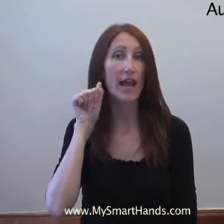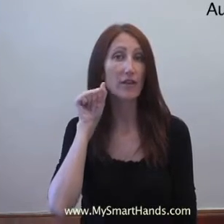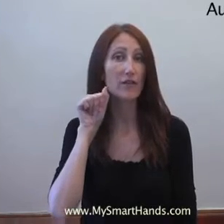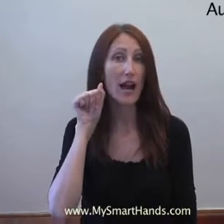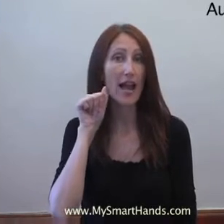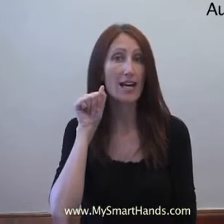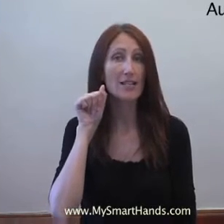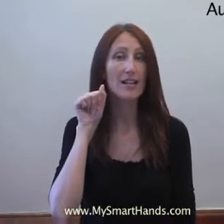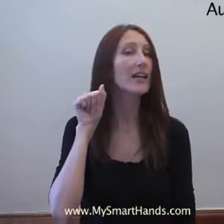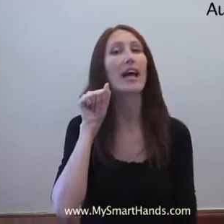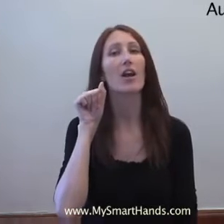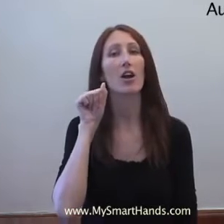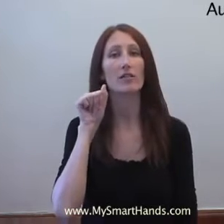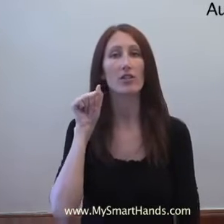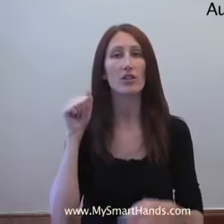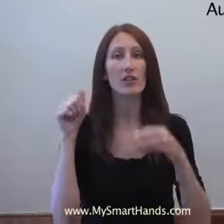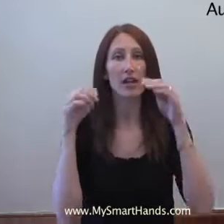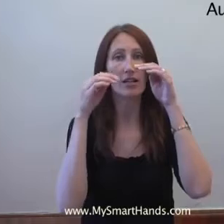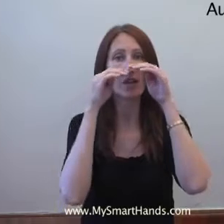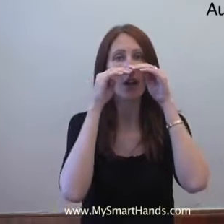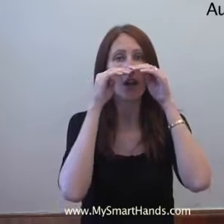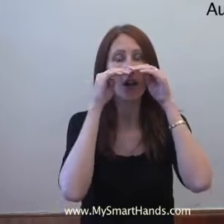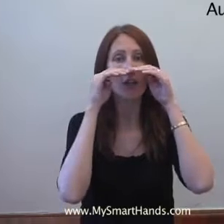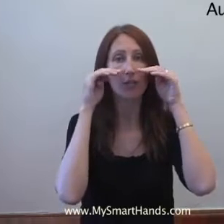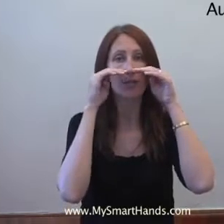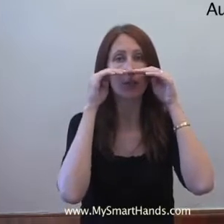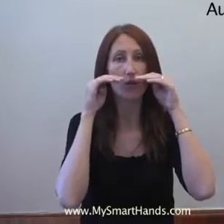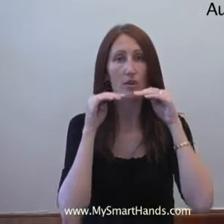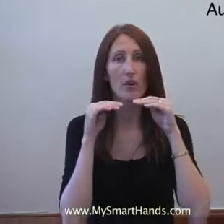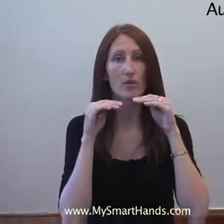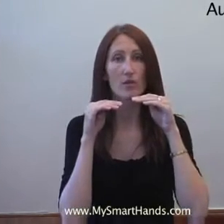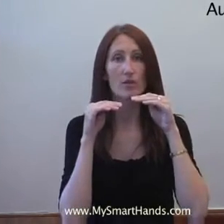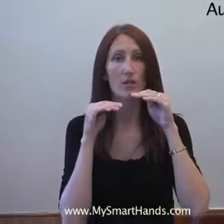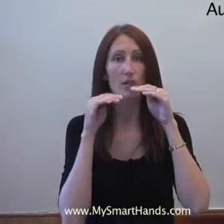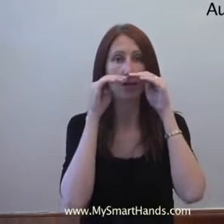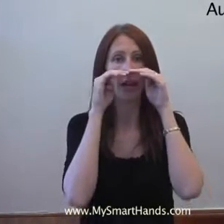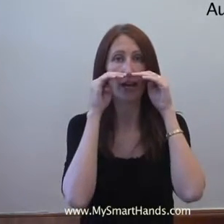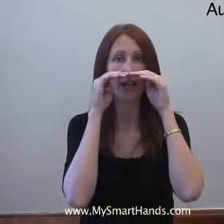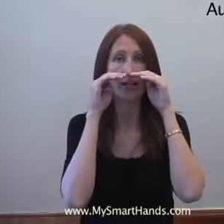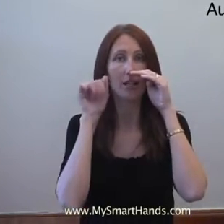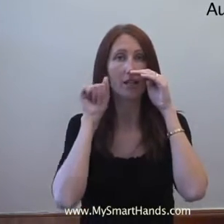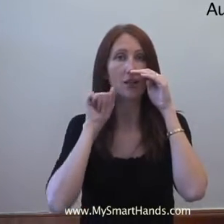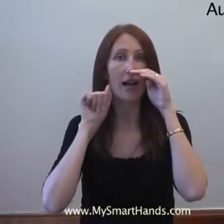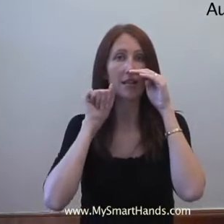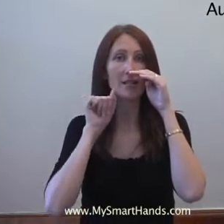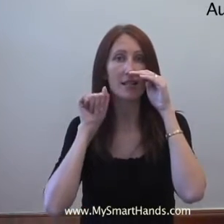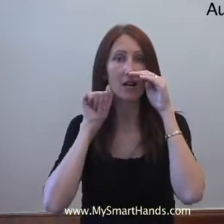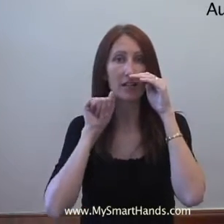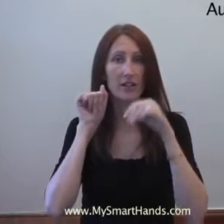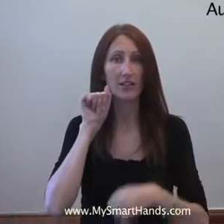So A for Ant, and all of the girl signs are done below the nose, okay? So Ant is down here.